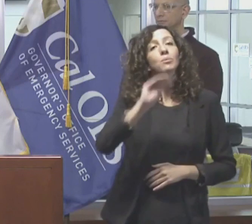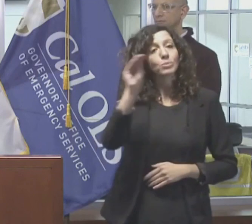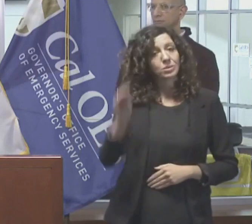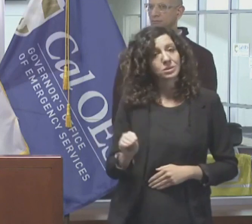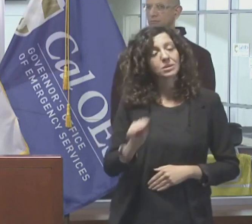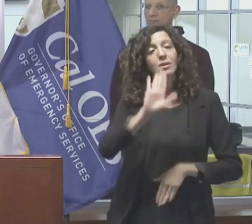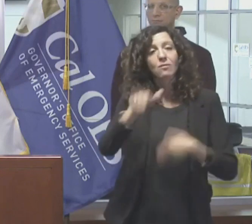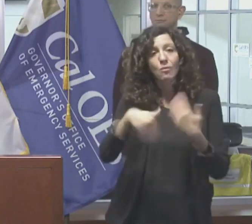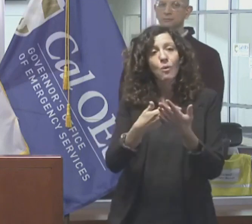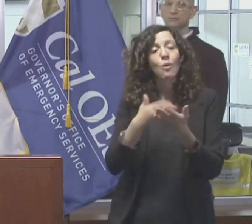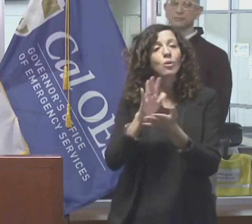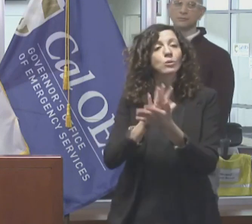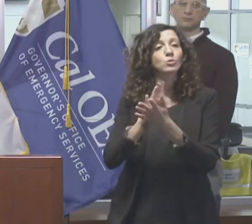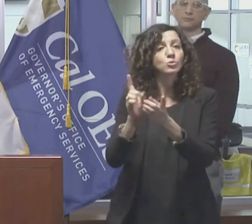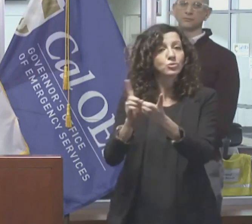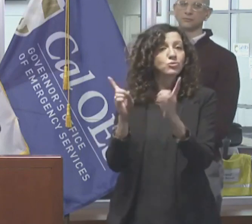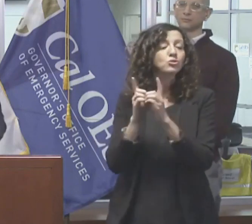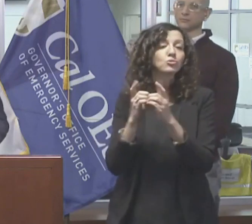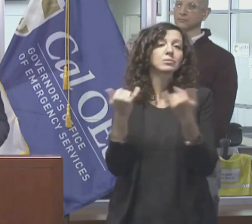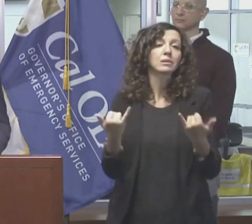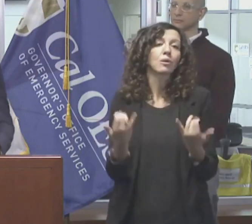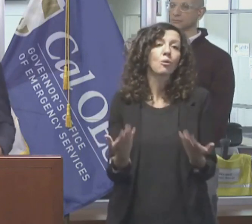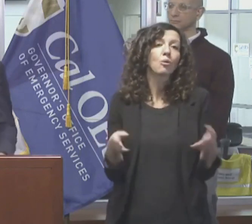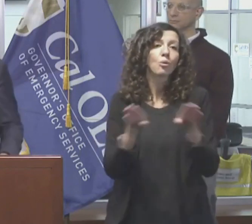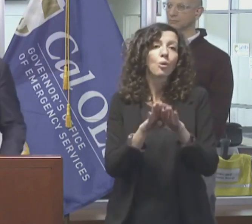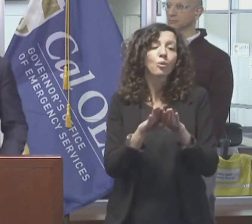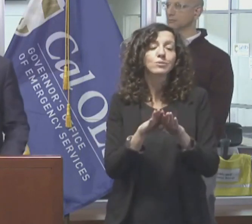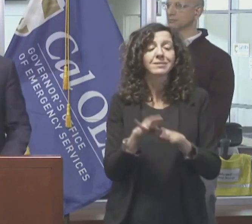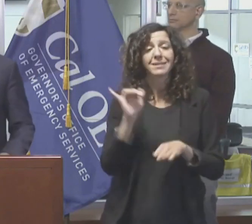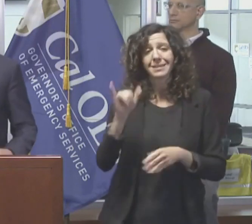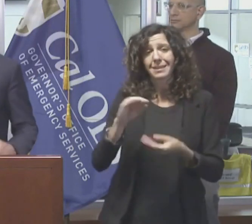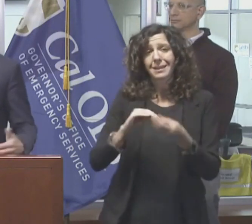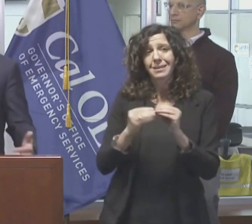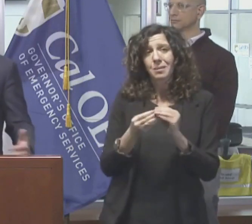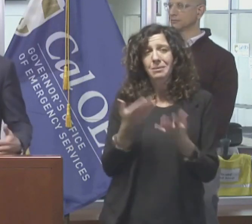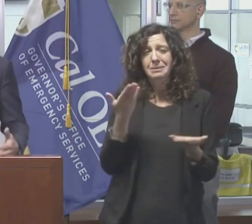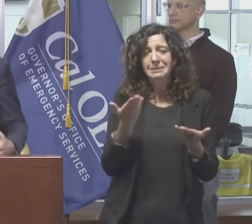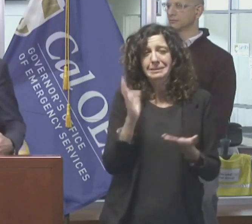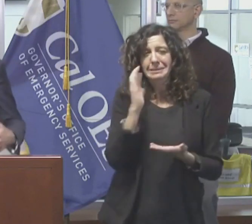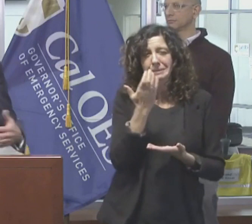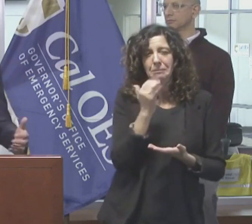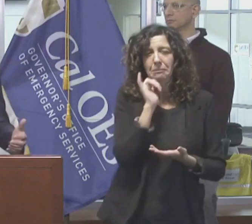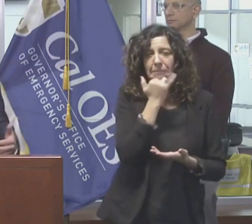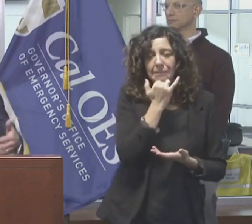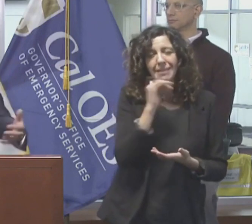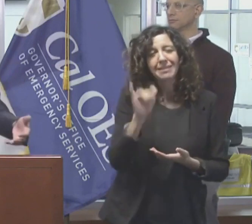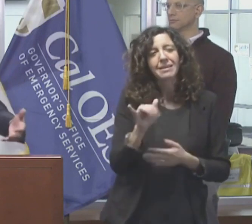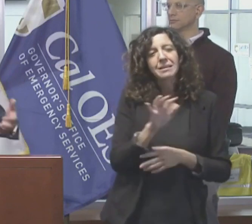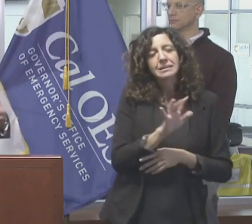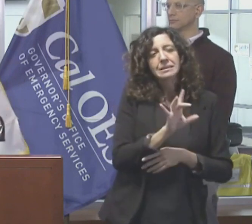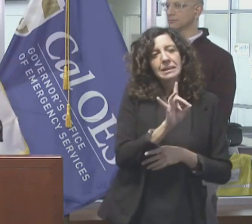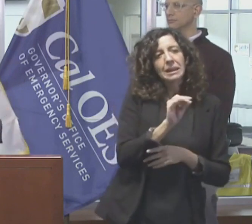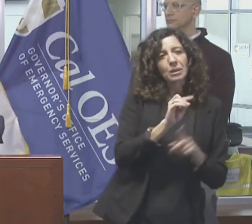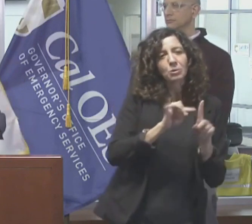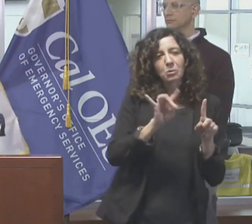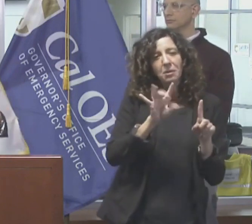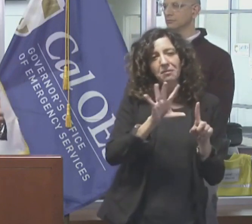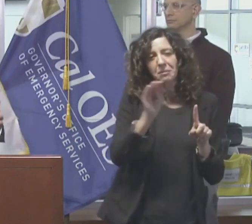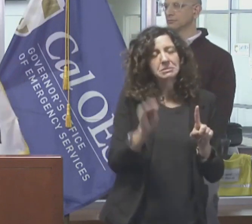of all of the districts in the state. That is somewhat misleading number, 51%, because about 80 to 85%, these